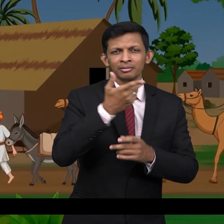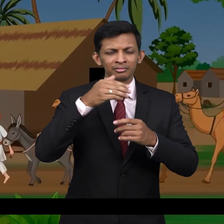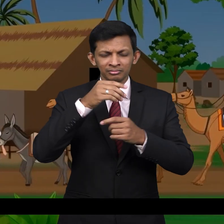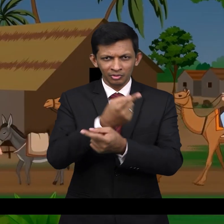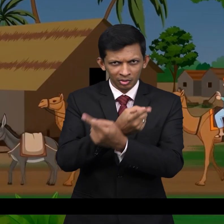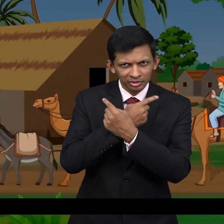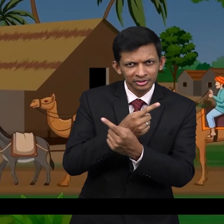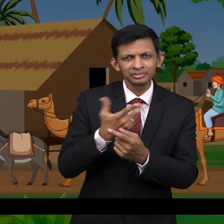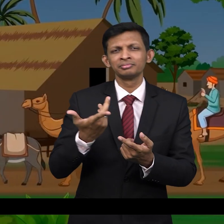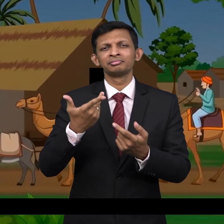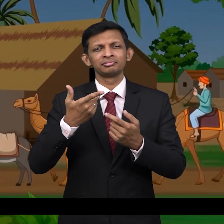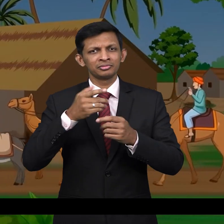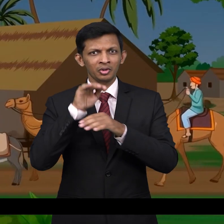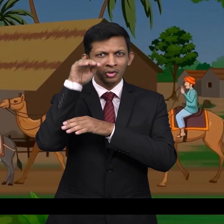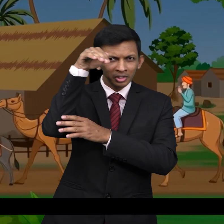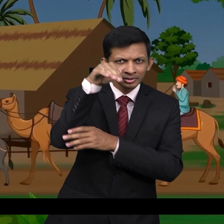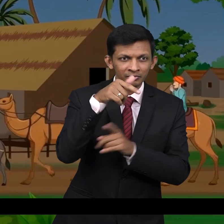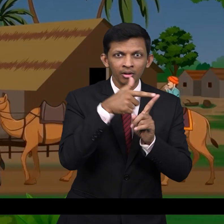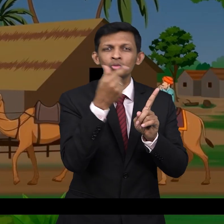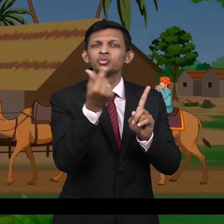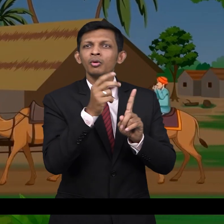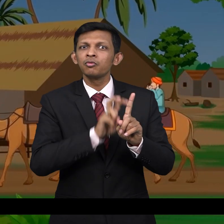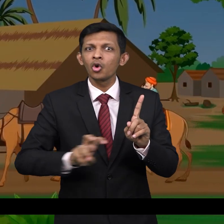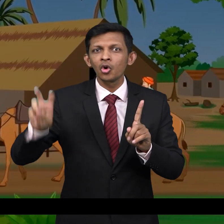Animals used for travel.